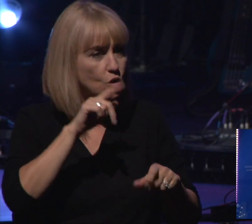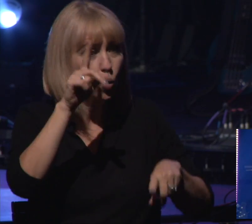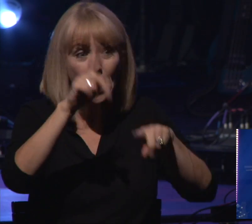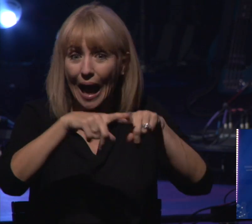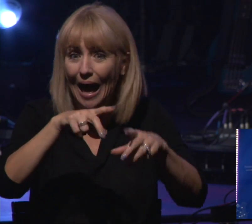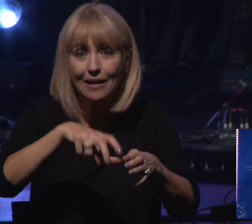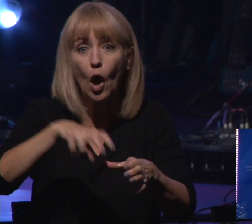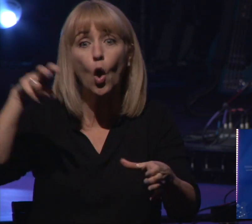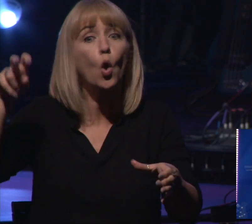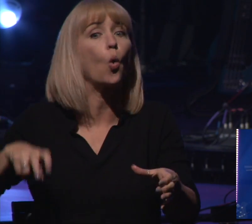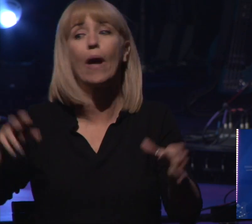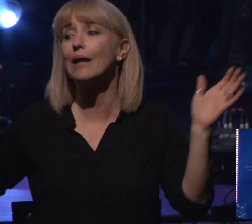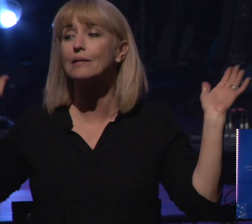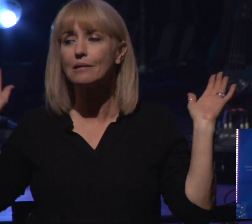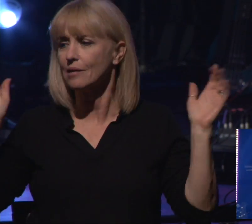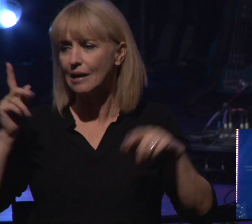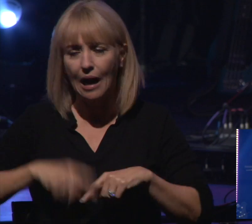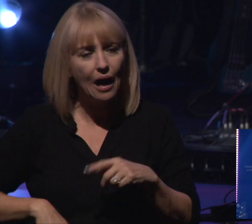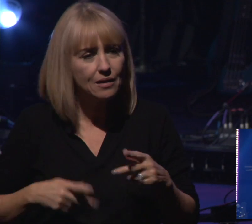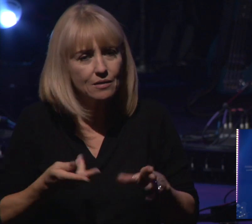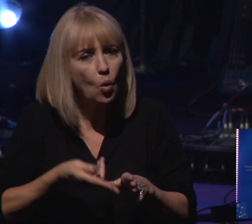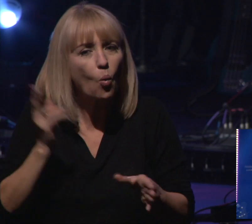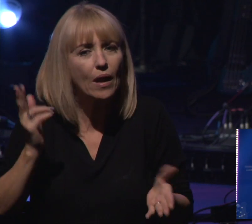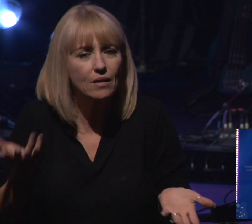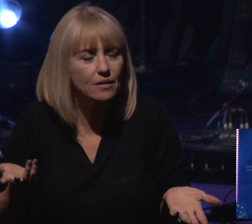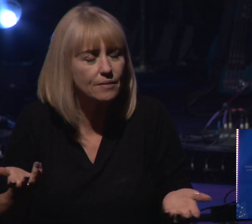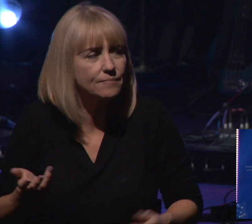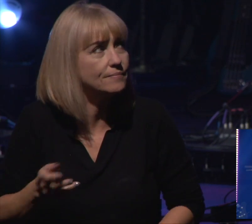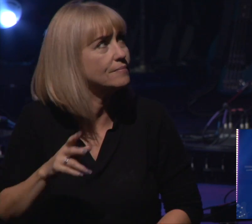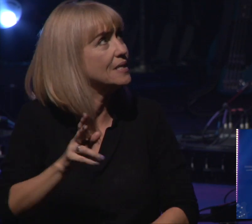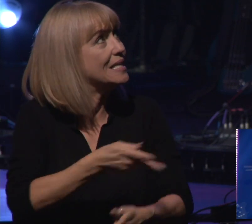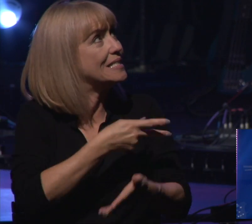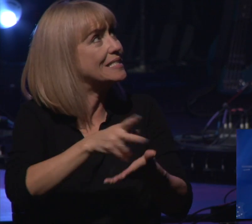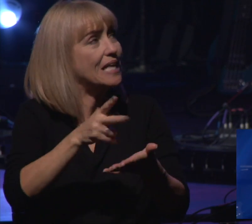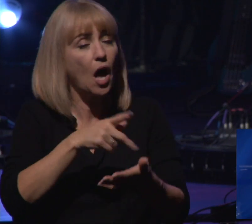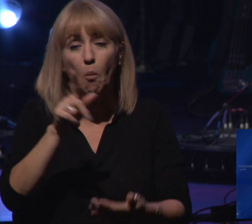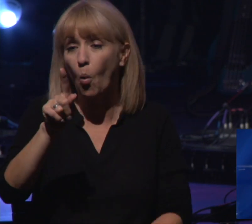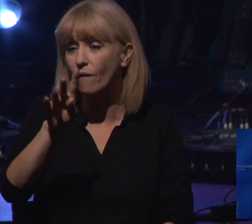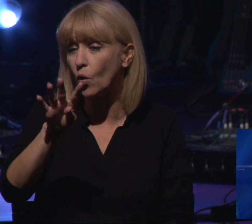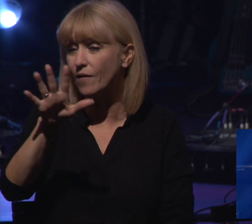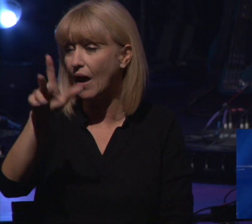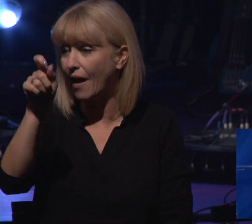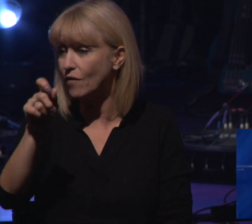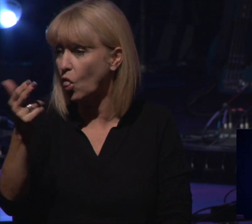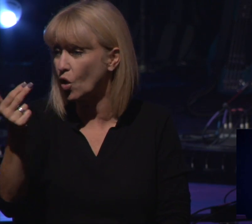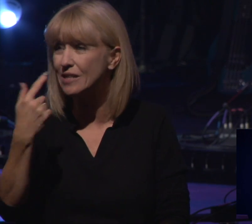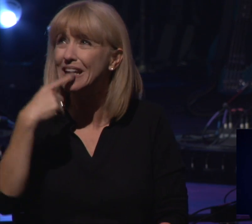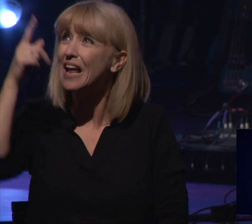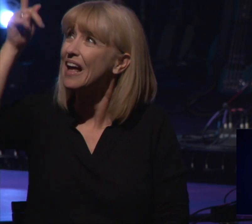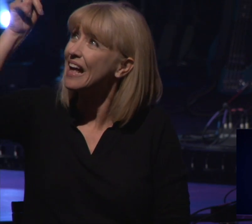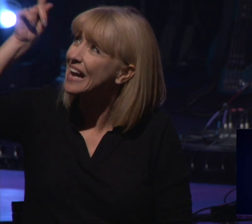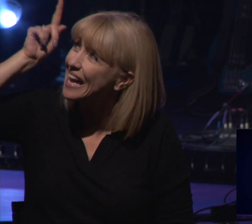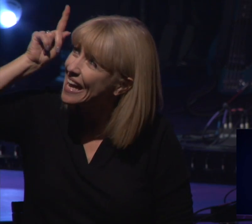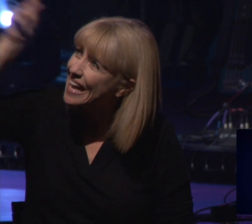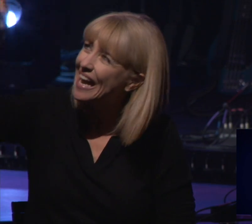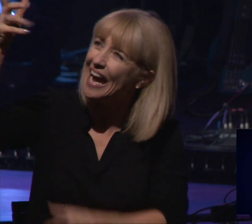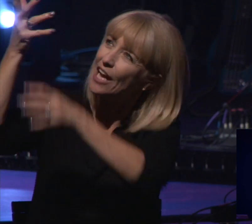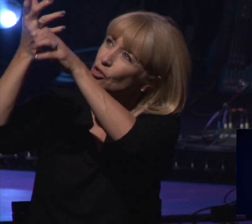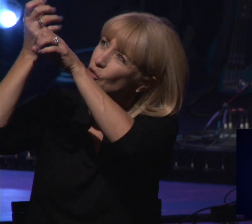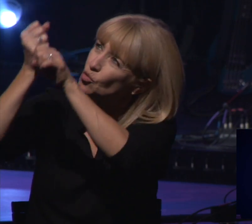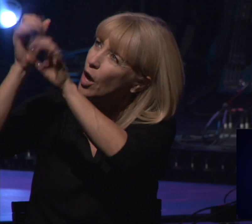feeling. It's saying we're going to do this. We're not going to quit. Psalms 145, verse 13 says, the Lord